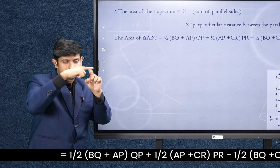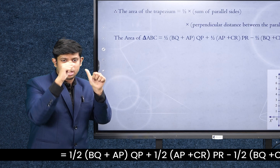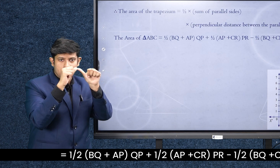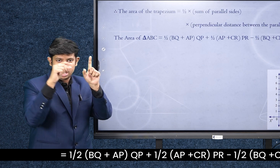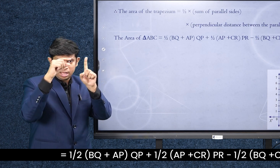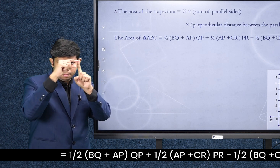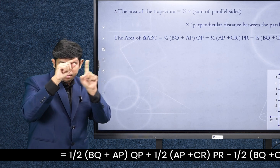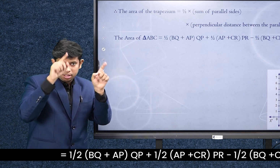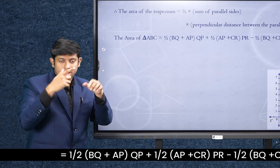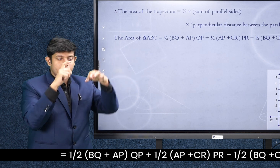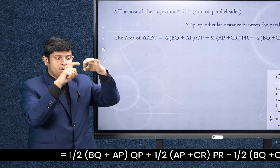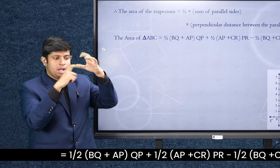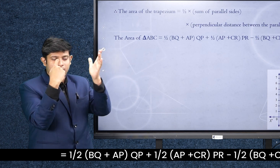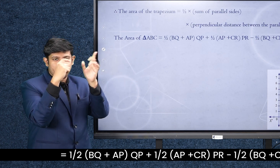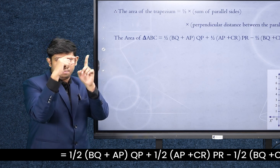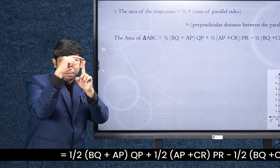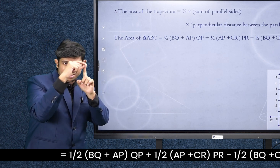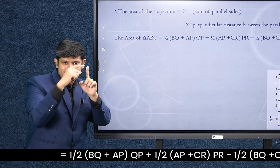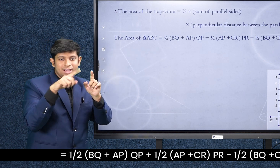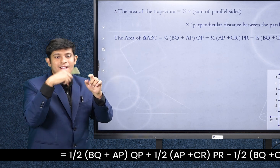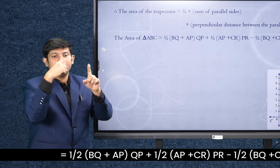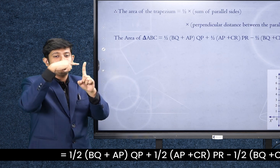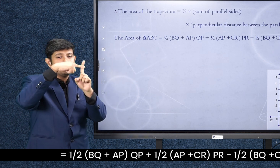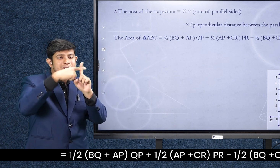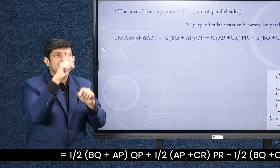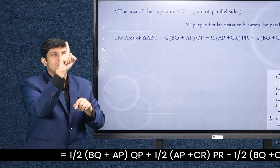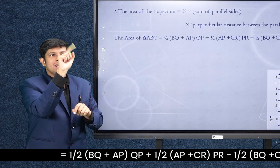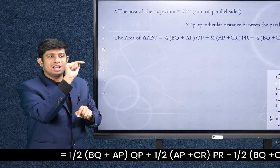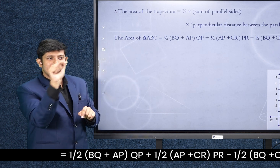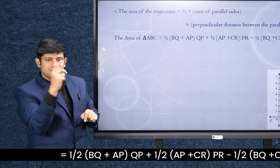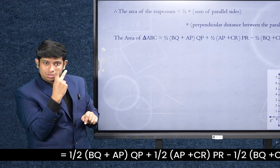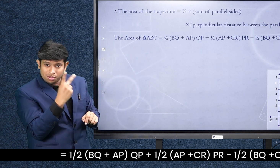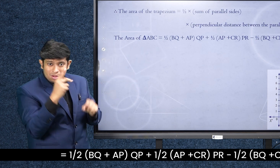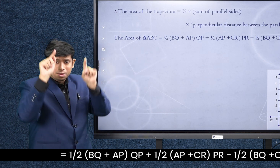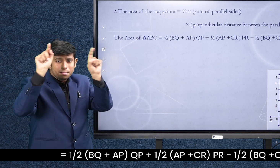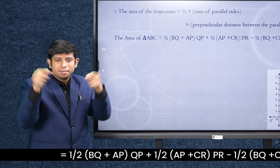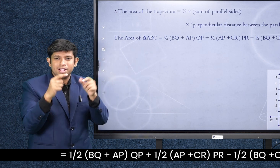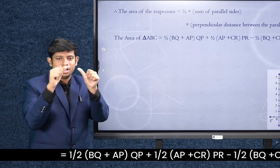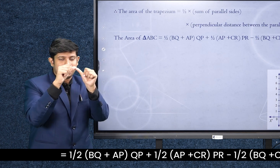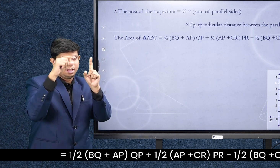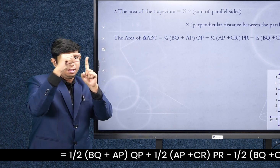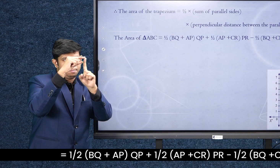CR into PR minus half into BQ plus CR into QR.